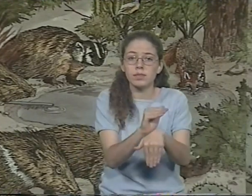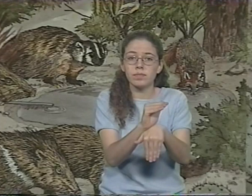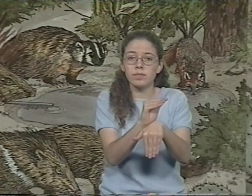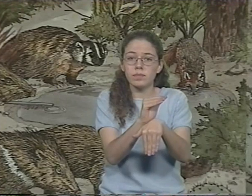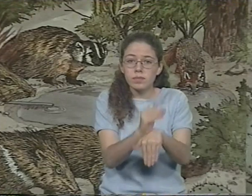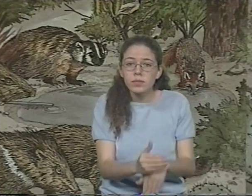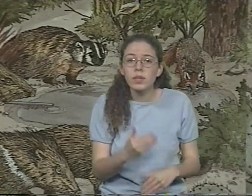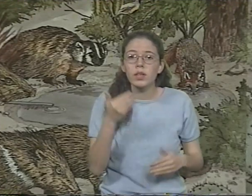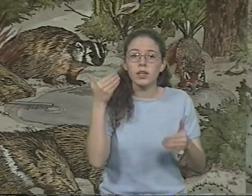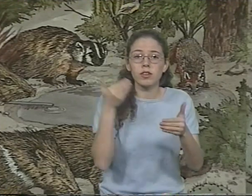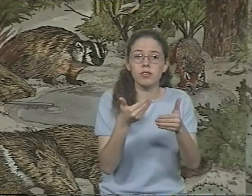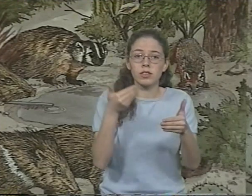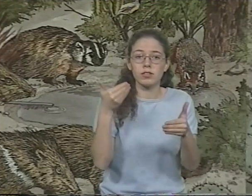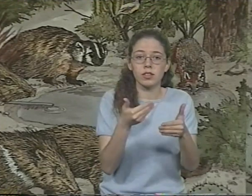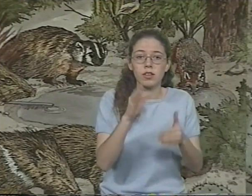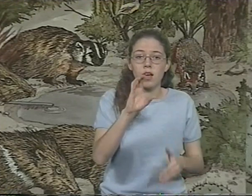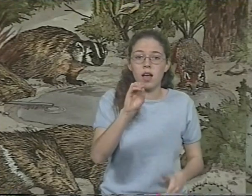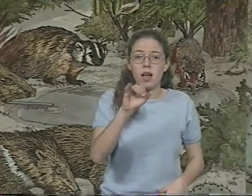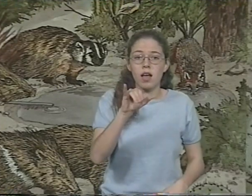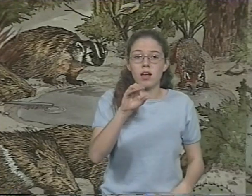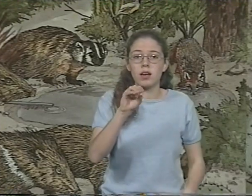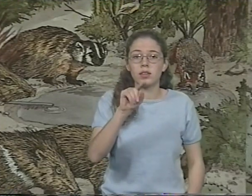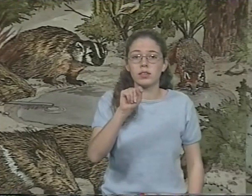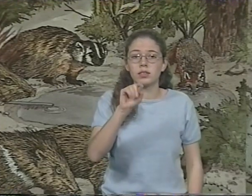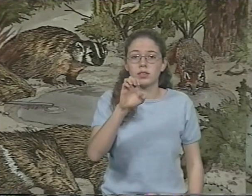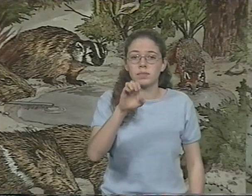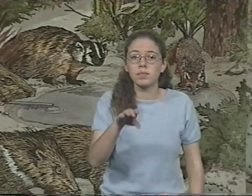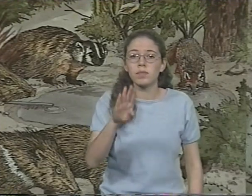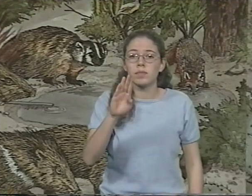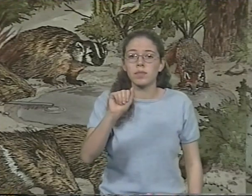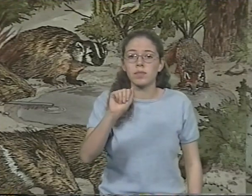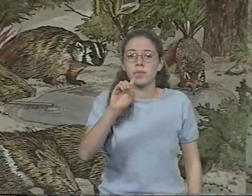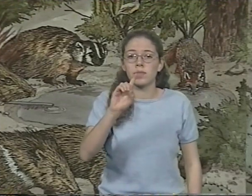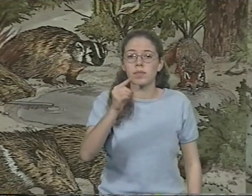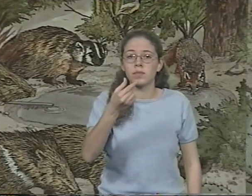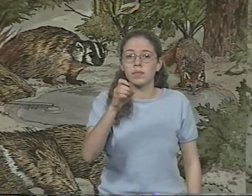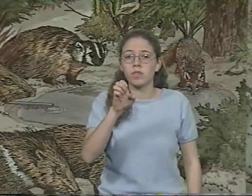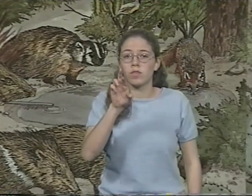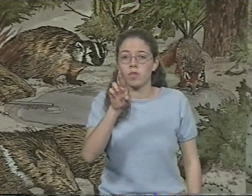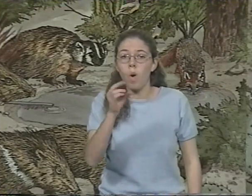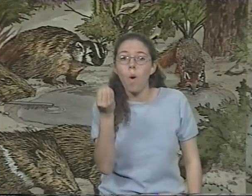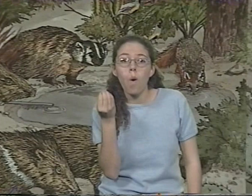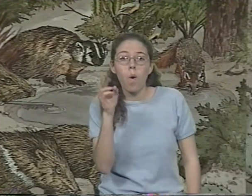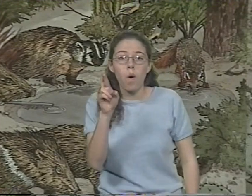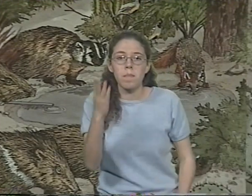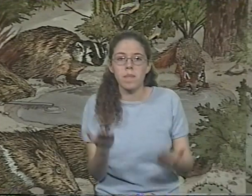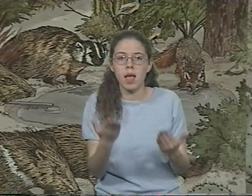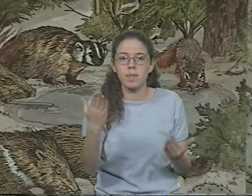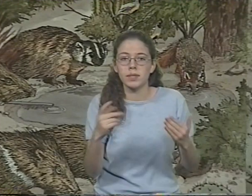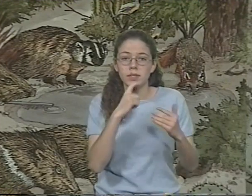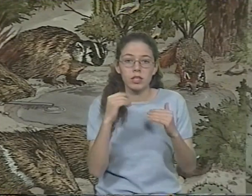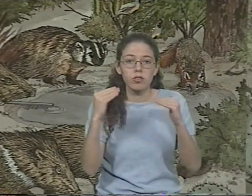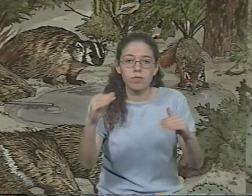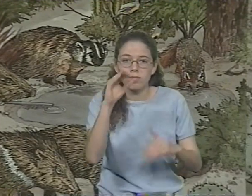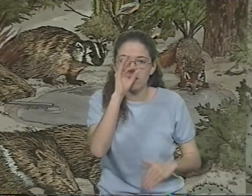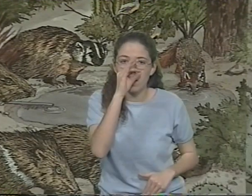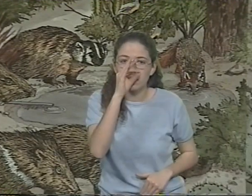coyote, a badger, or maybe a desert fox. By the soft hoof beats of a mule deer. Or the unmistakable sound